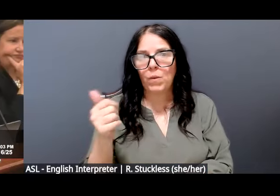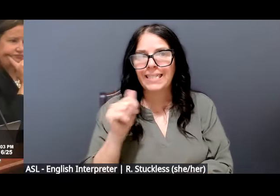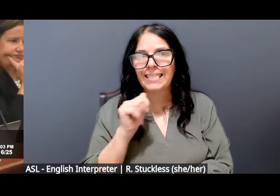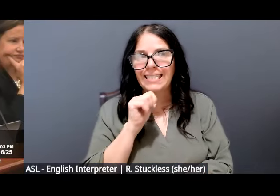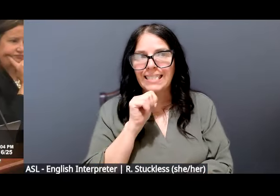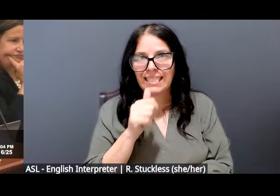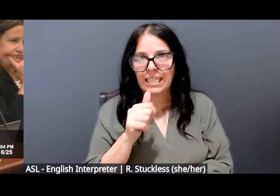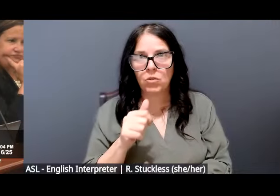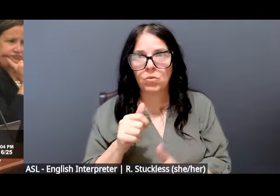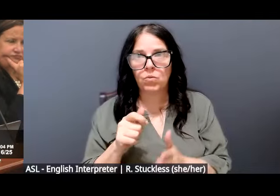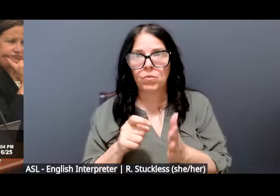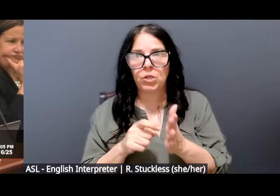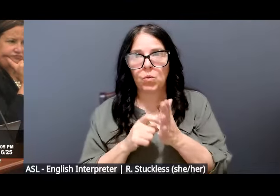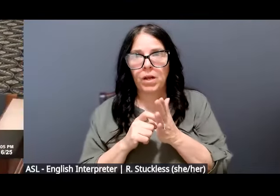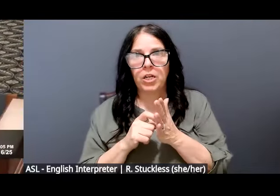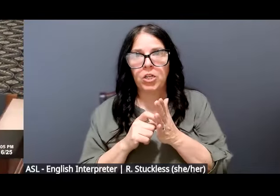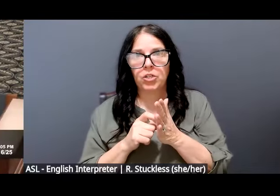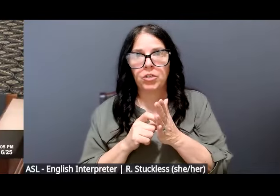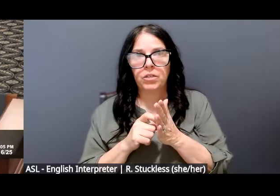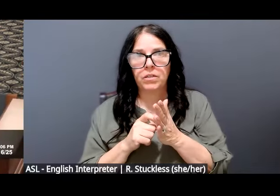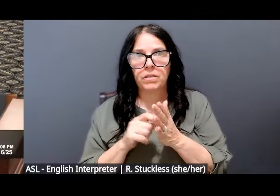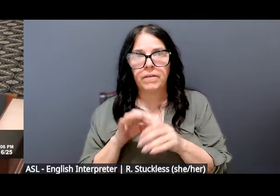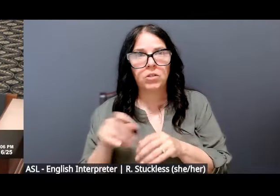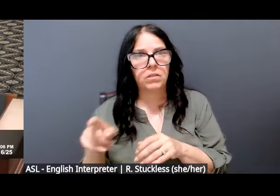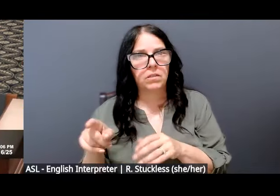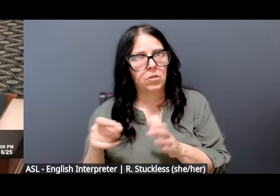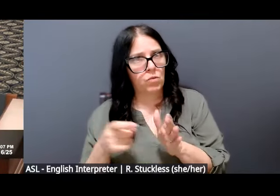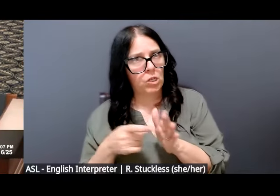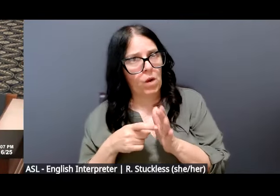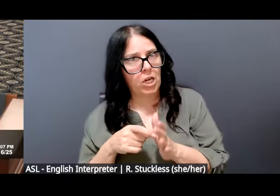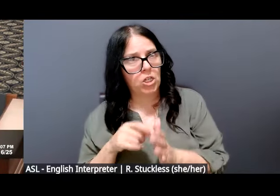it requires citizen-only voting to vote in the state.